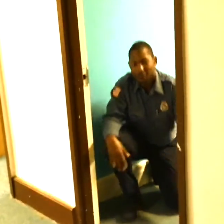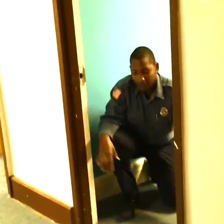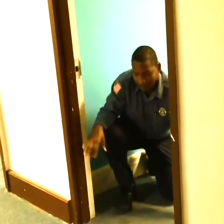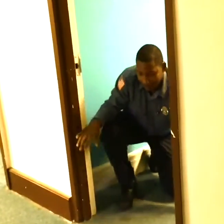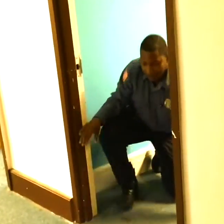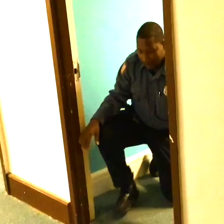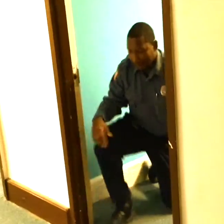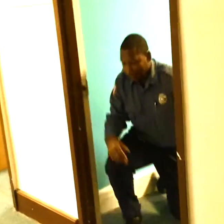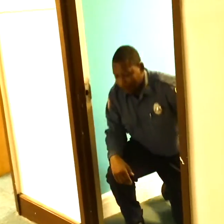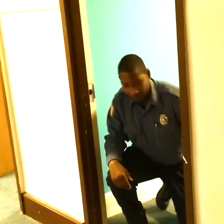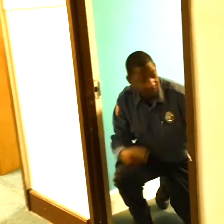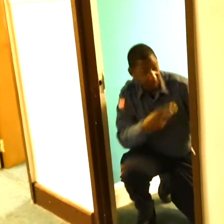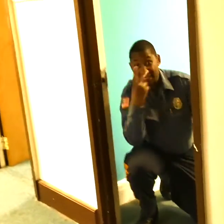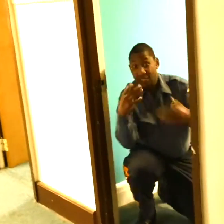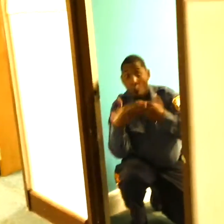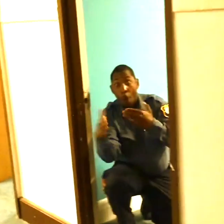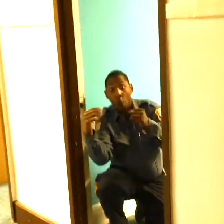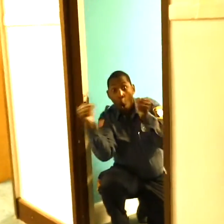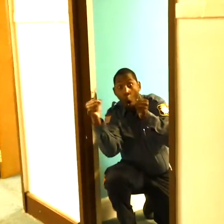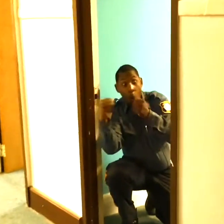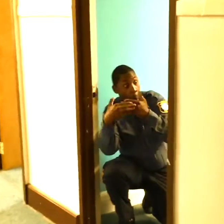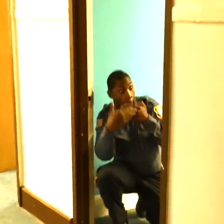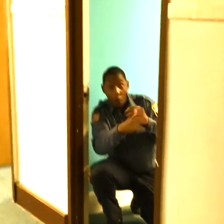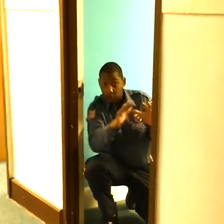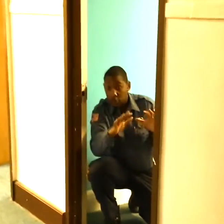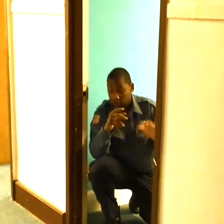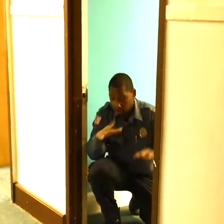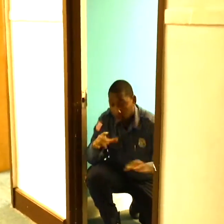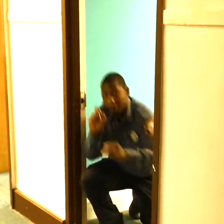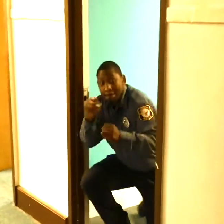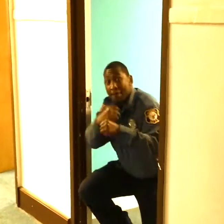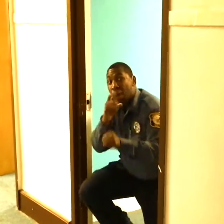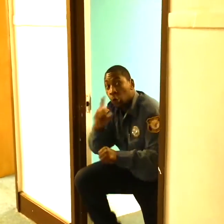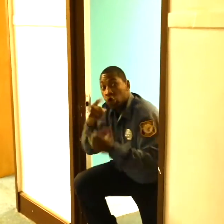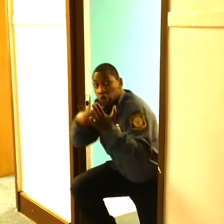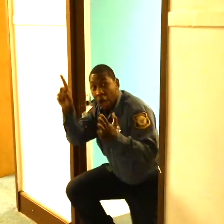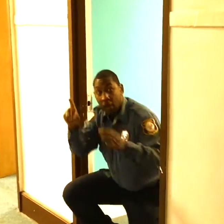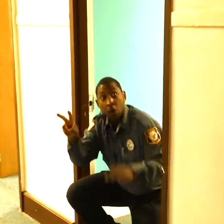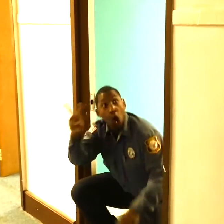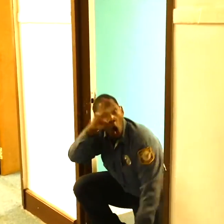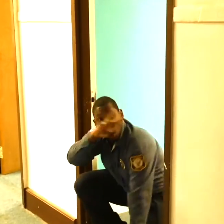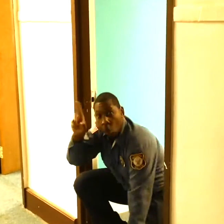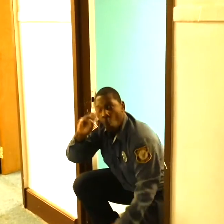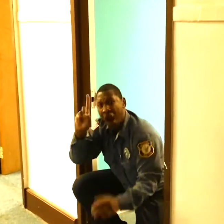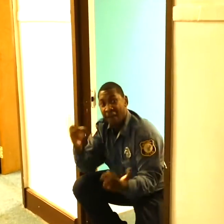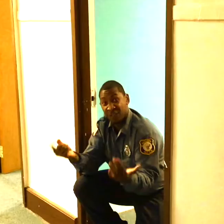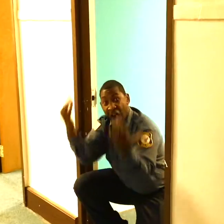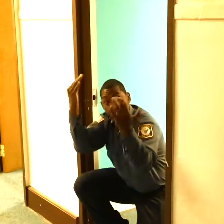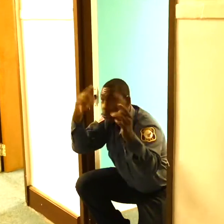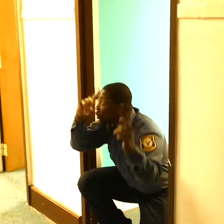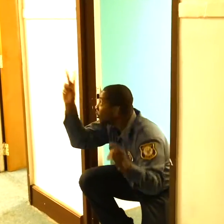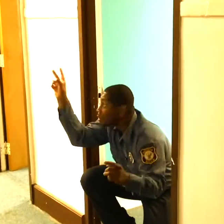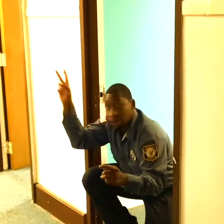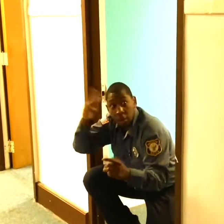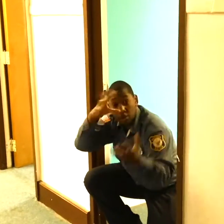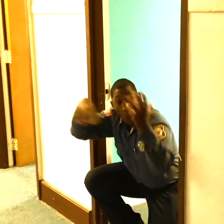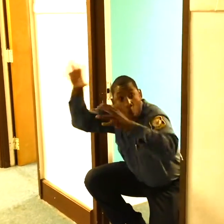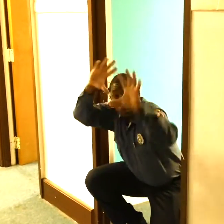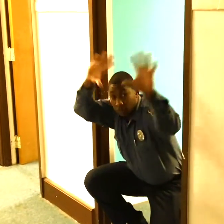Okay? Once it feels cold, you open the door, and now make sure you check around and see if there's any